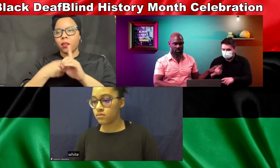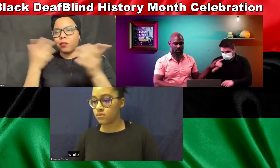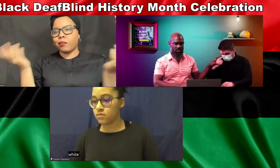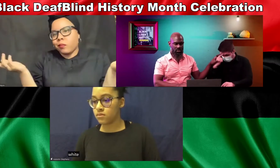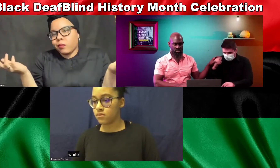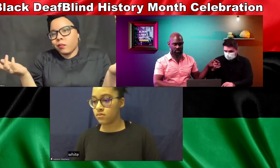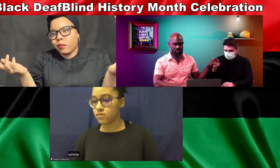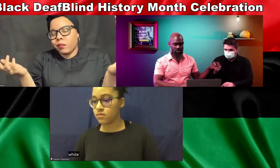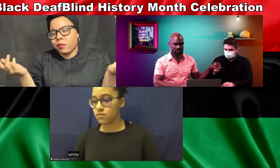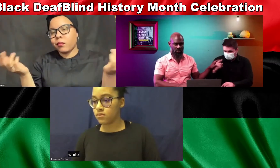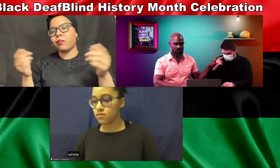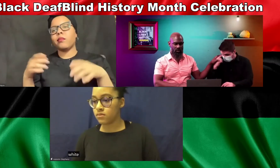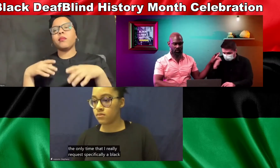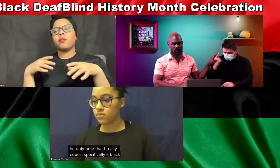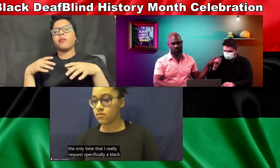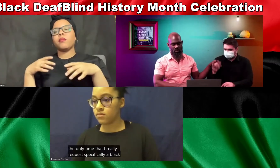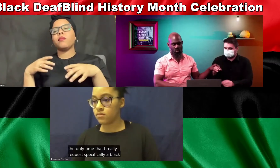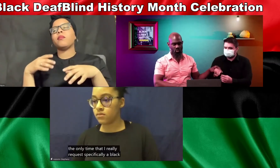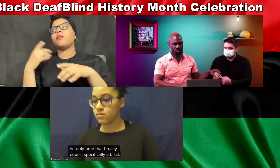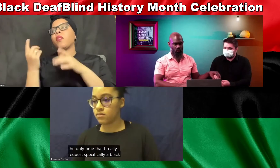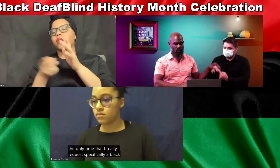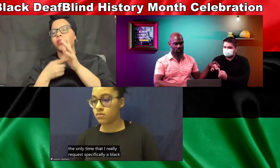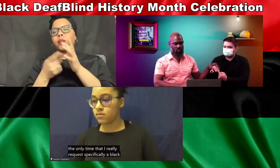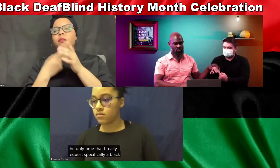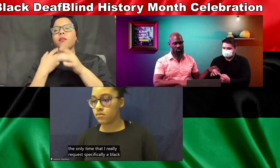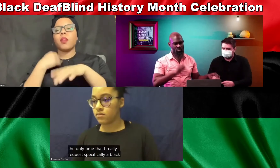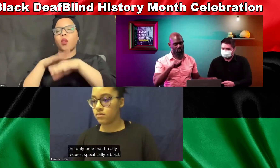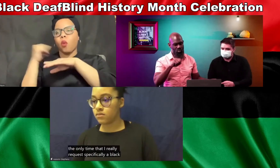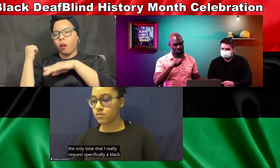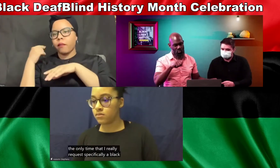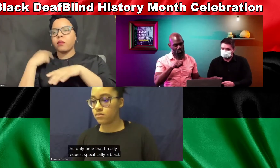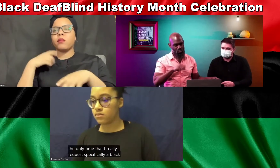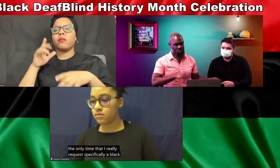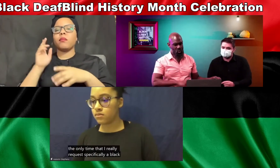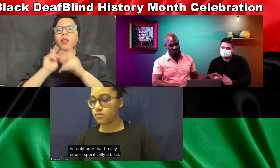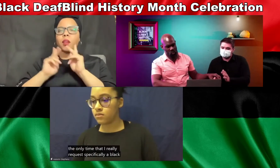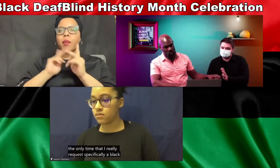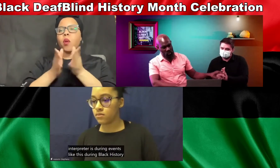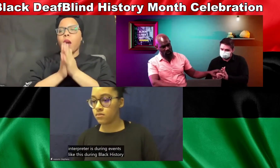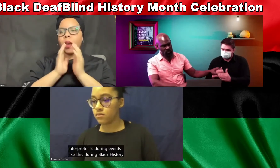Black interpreter is during events like this, during Black History Month.